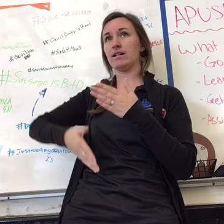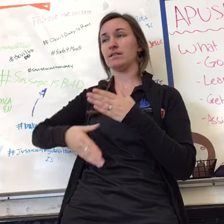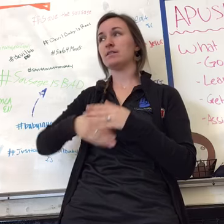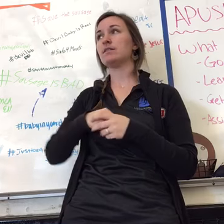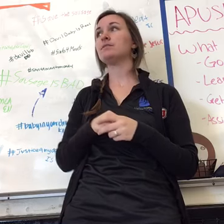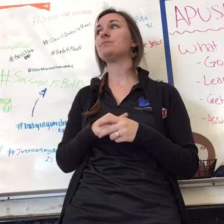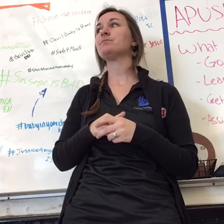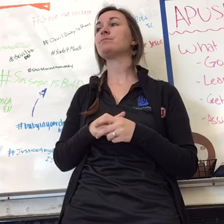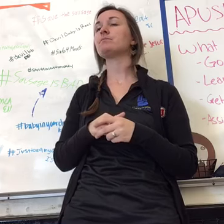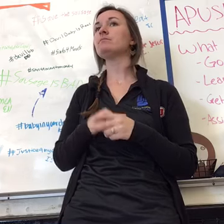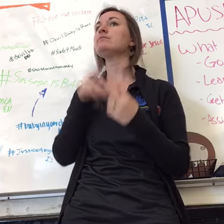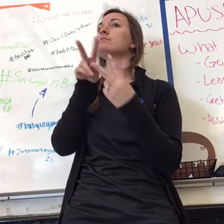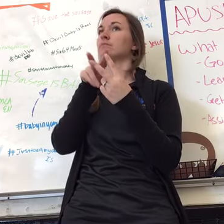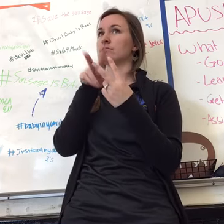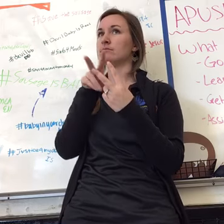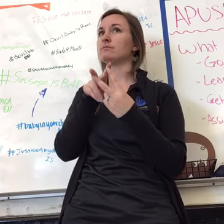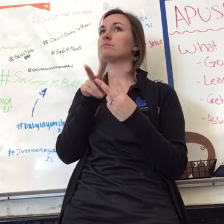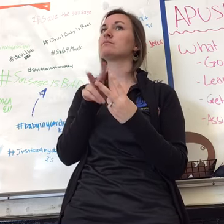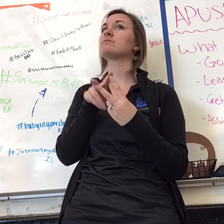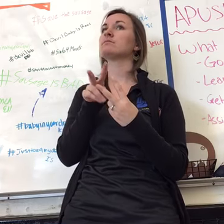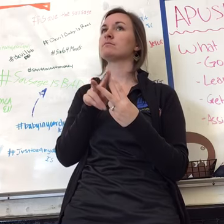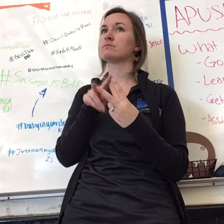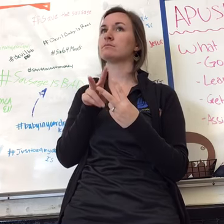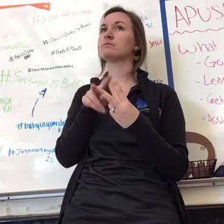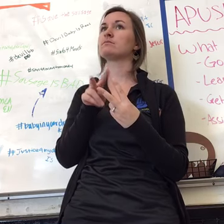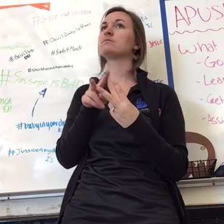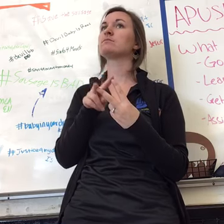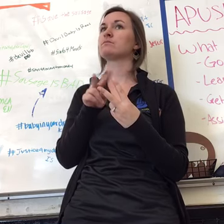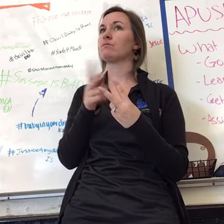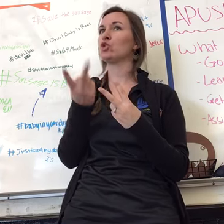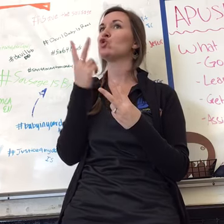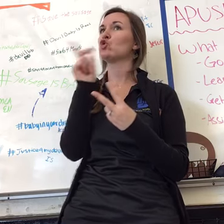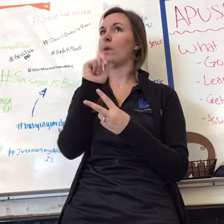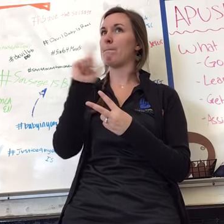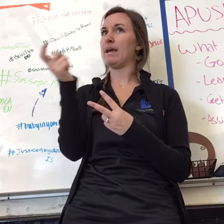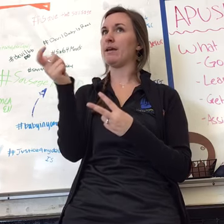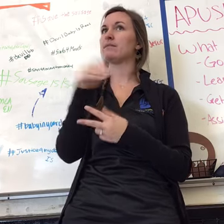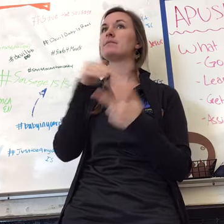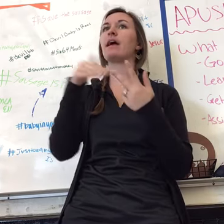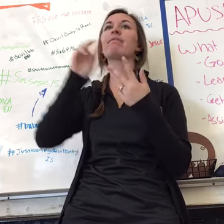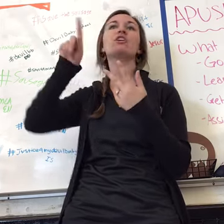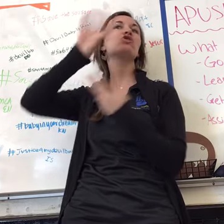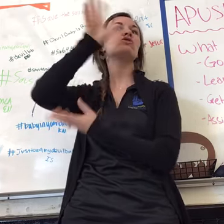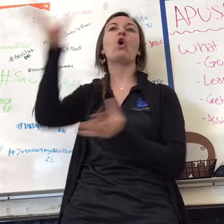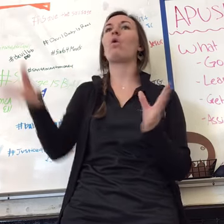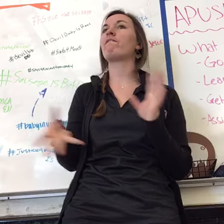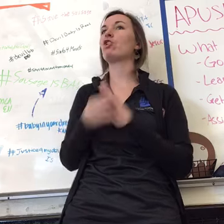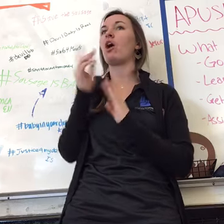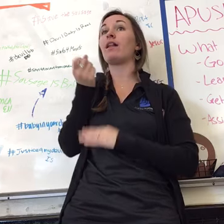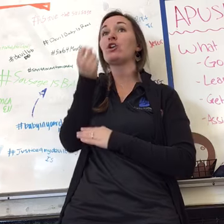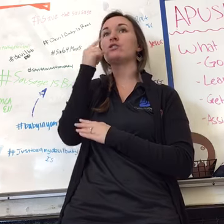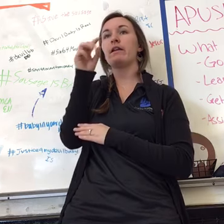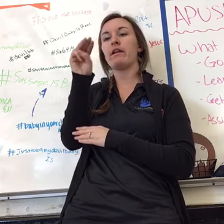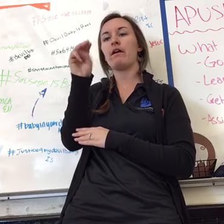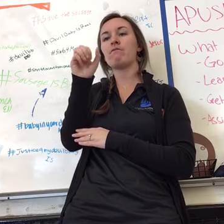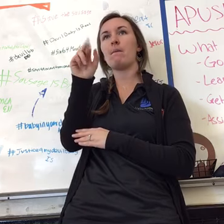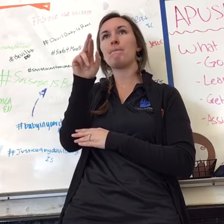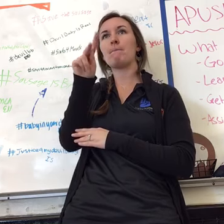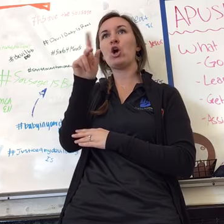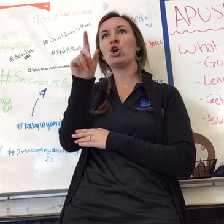Those are the two biggest themes I would talk about, and then overall market revolution. Market revolution is more than half